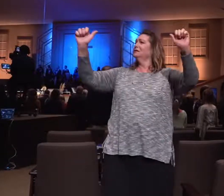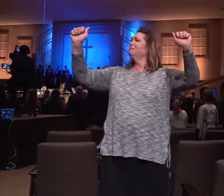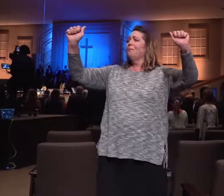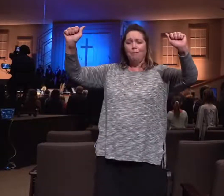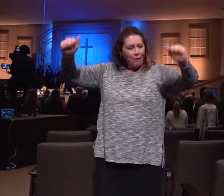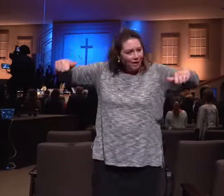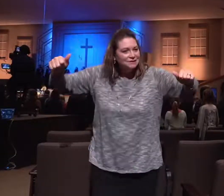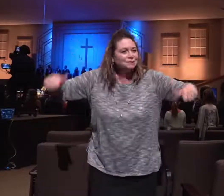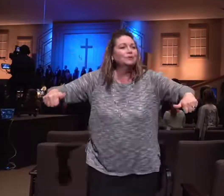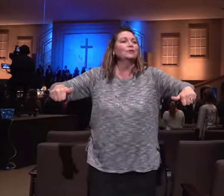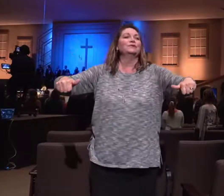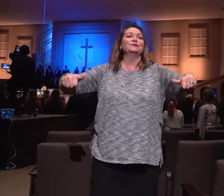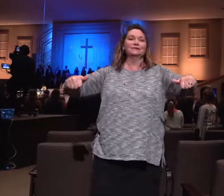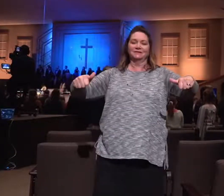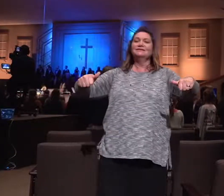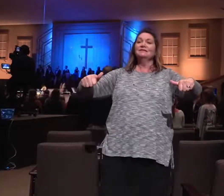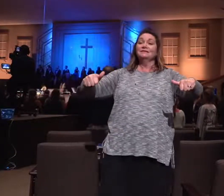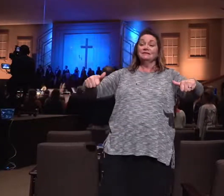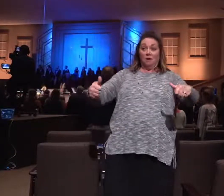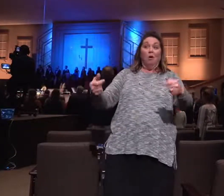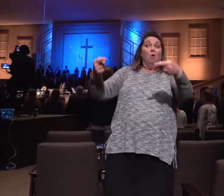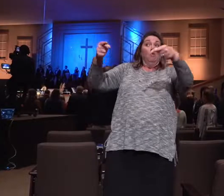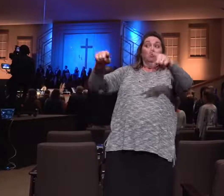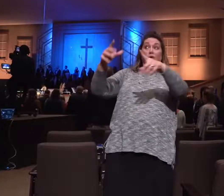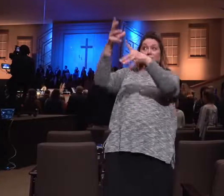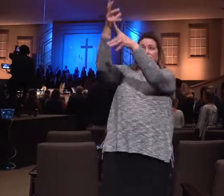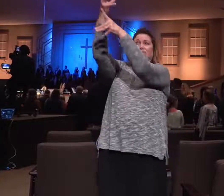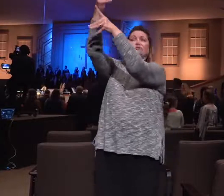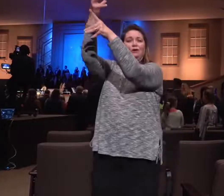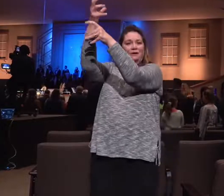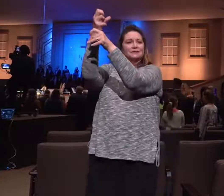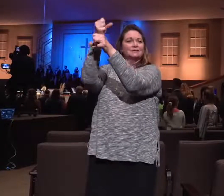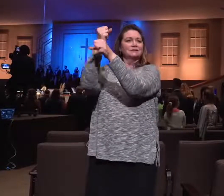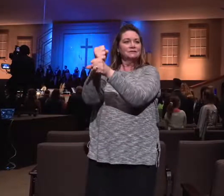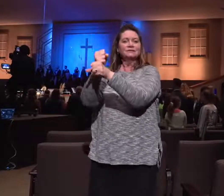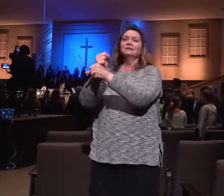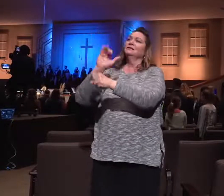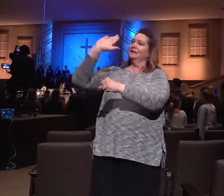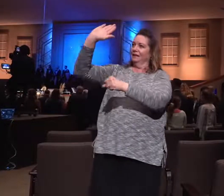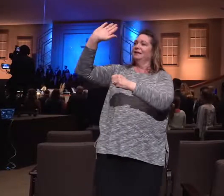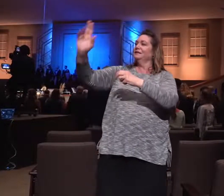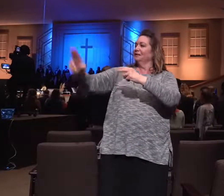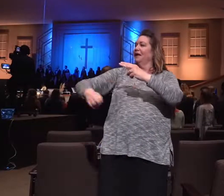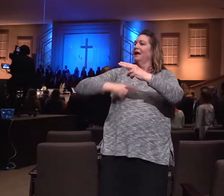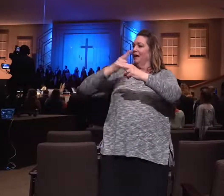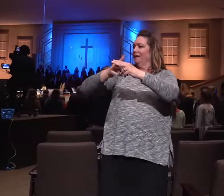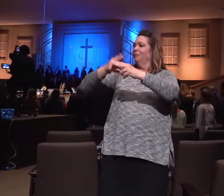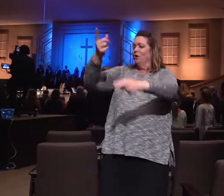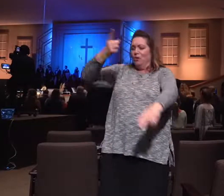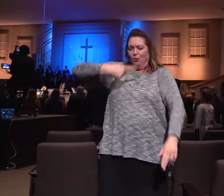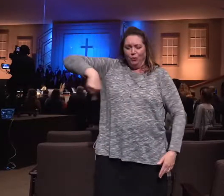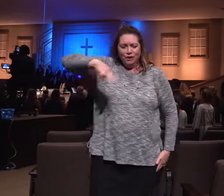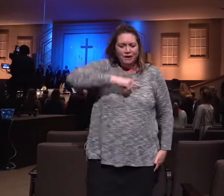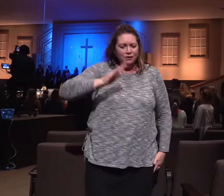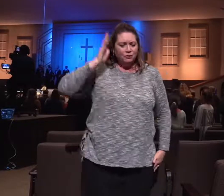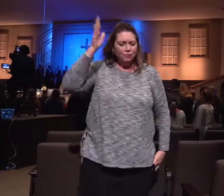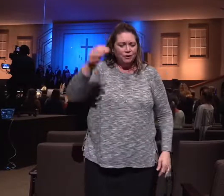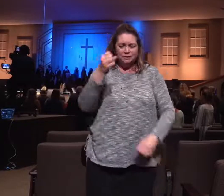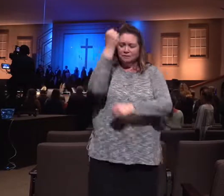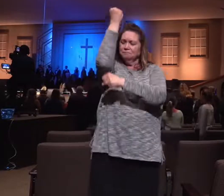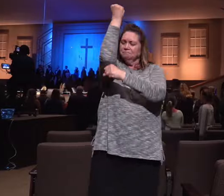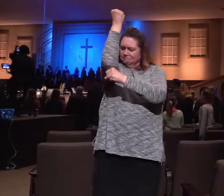possible. For all who call upon his name, we will stand